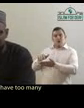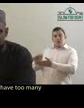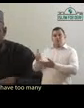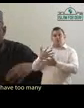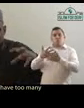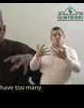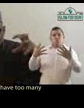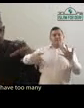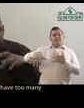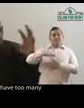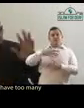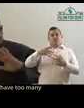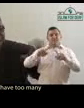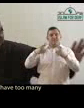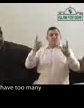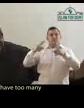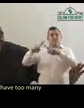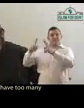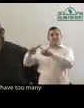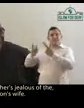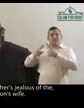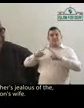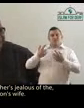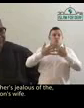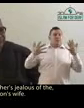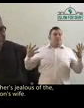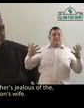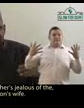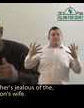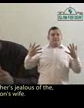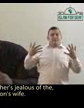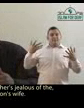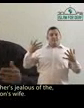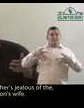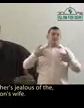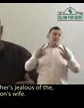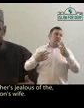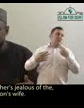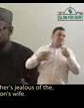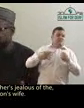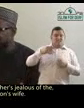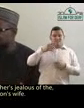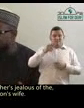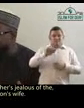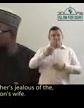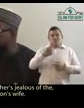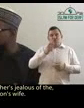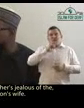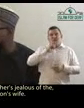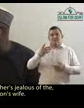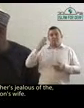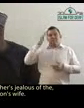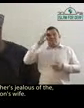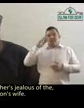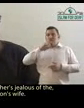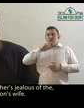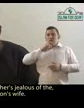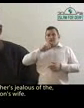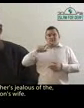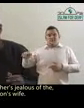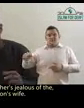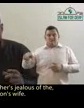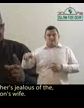too many people have too many things to say. The auntie is jealous. The mother's jealous of the